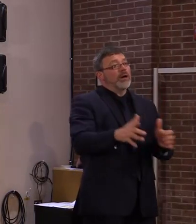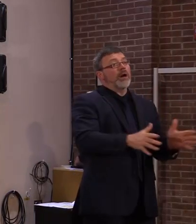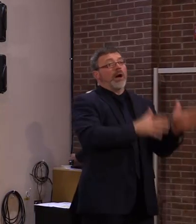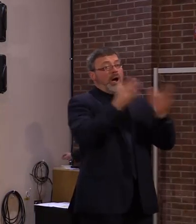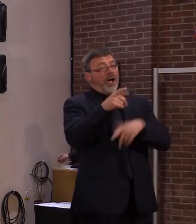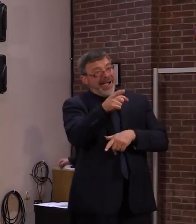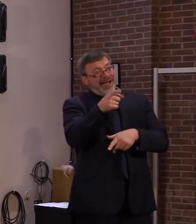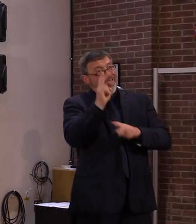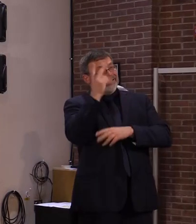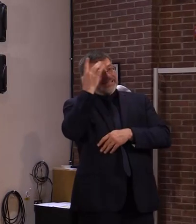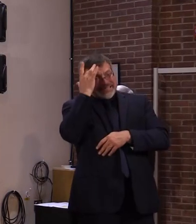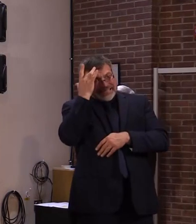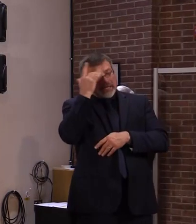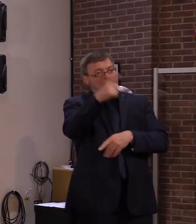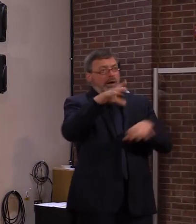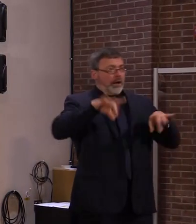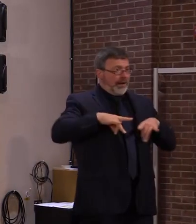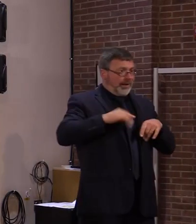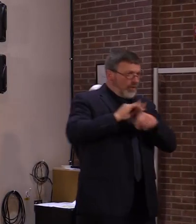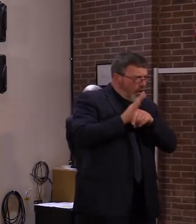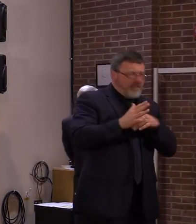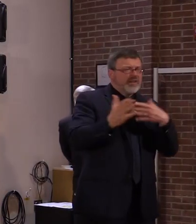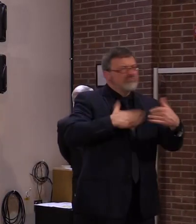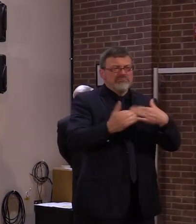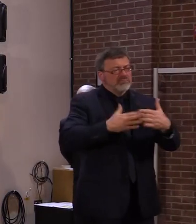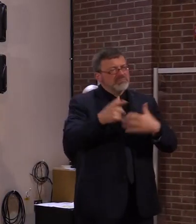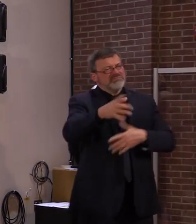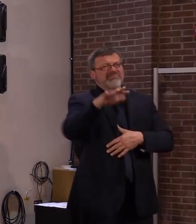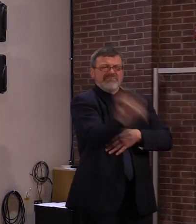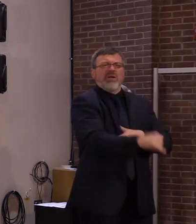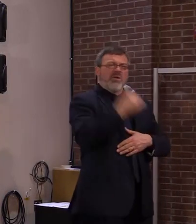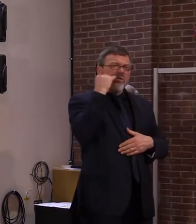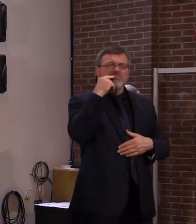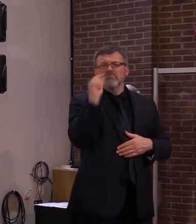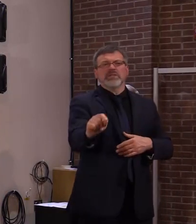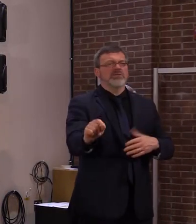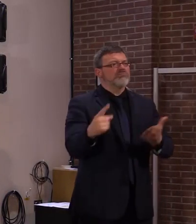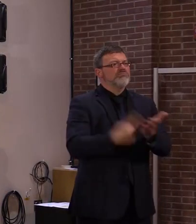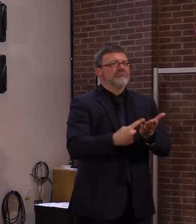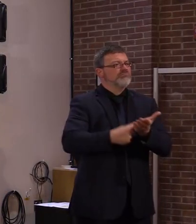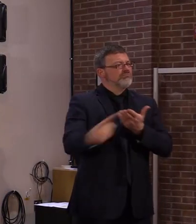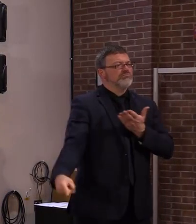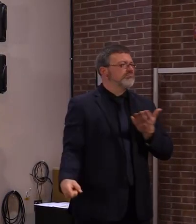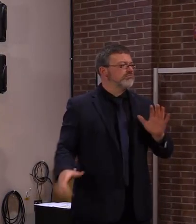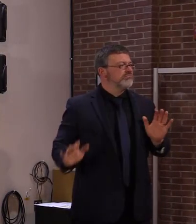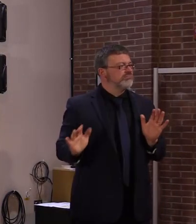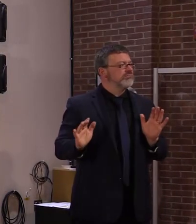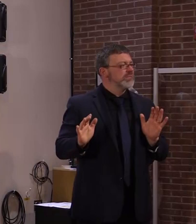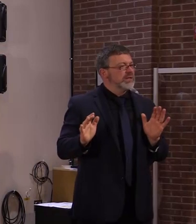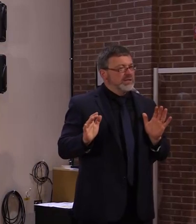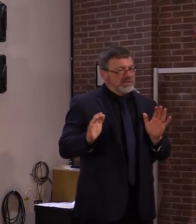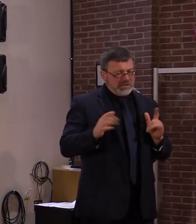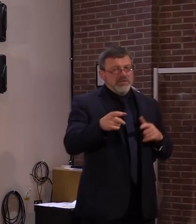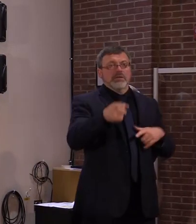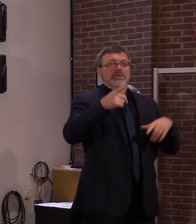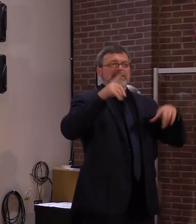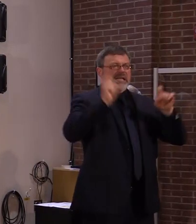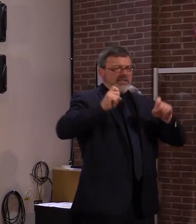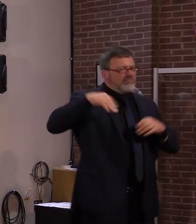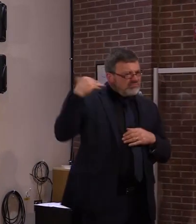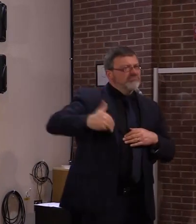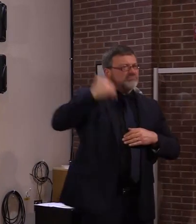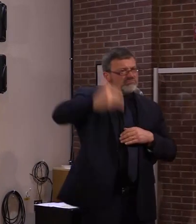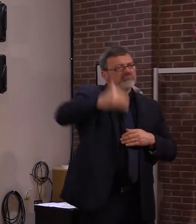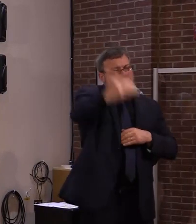which could include certain types of gatherings or travel. For vaccinated people, the CDC has